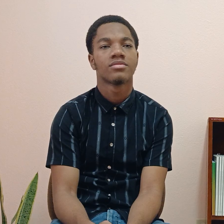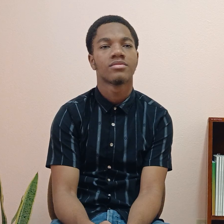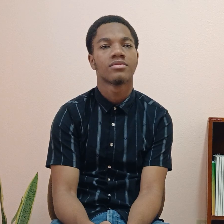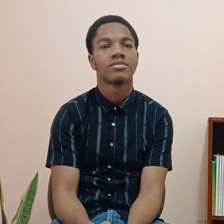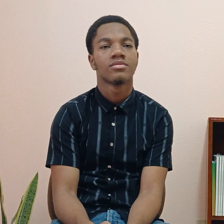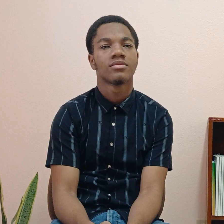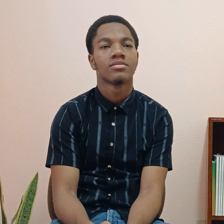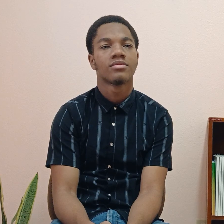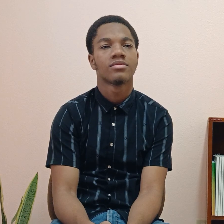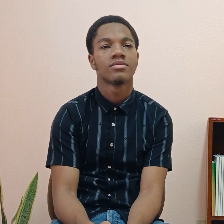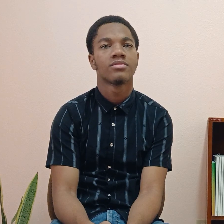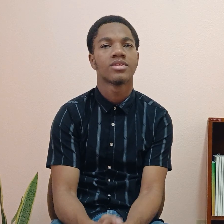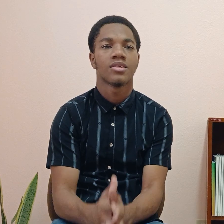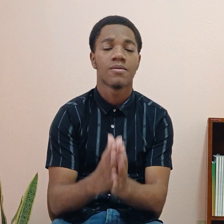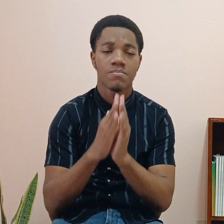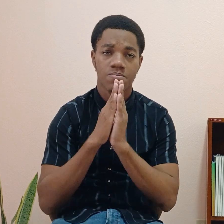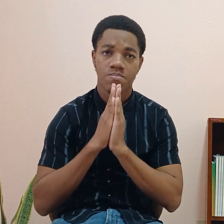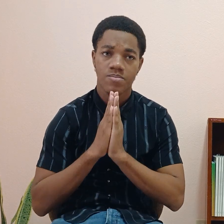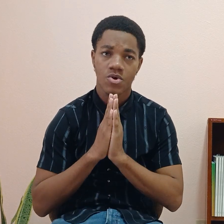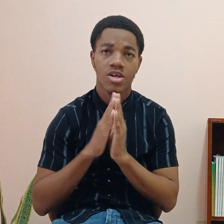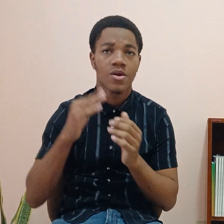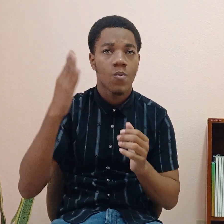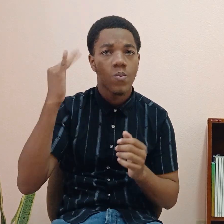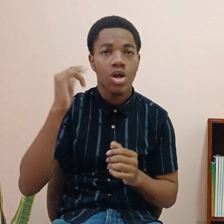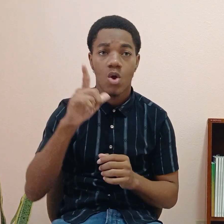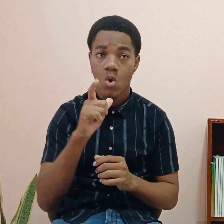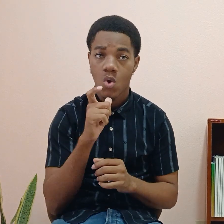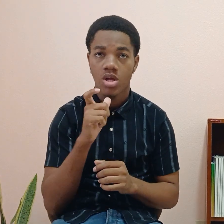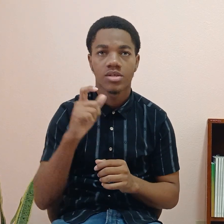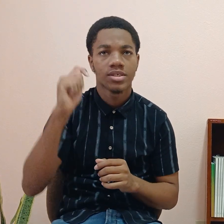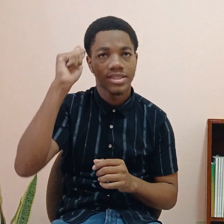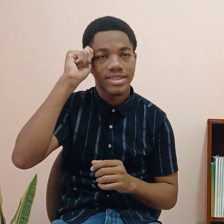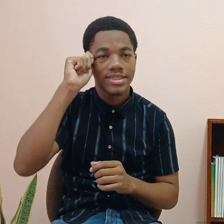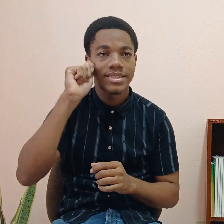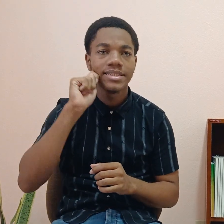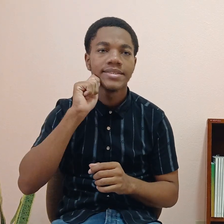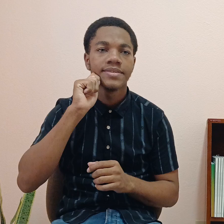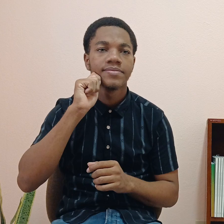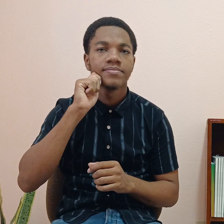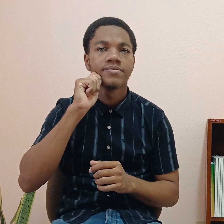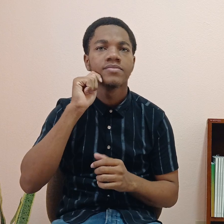prayer by a teen about to begin a new school year.